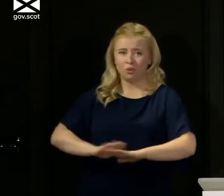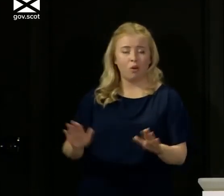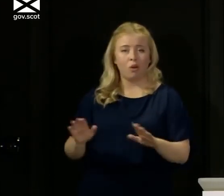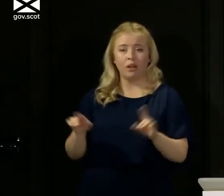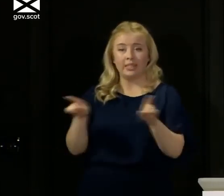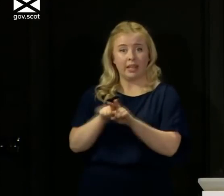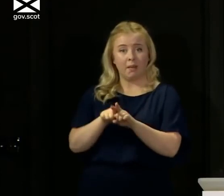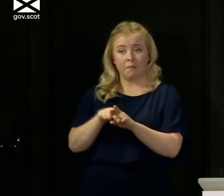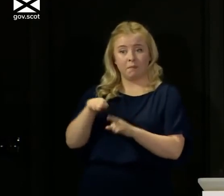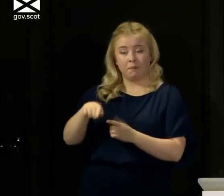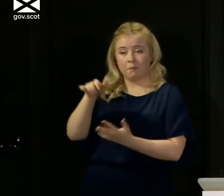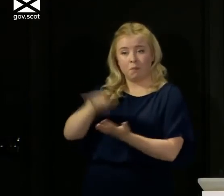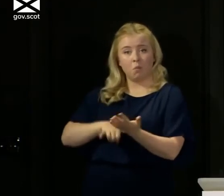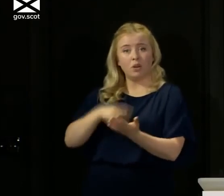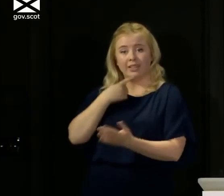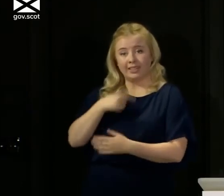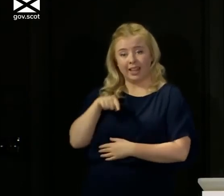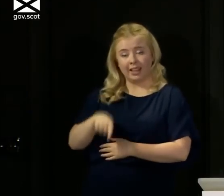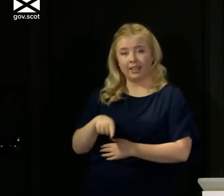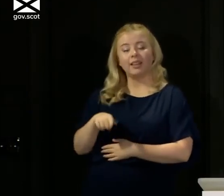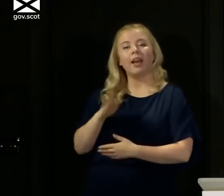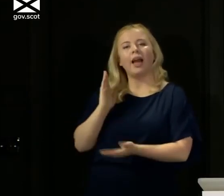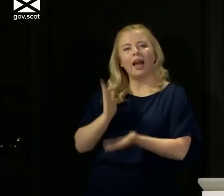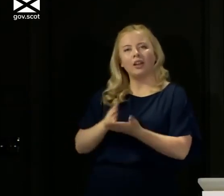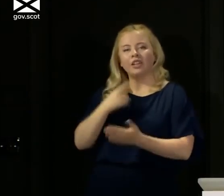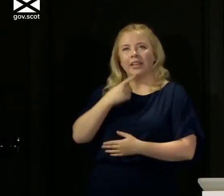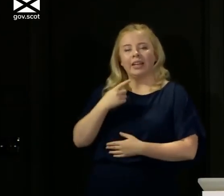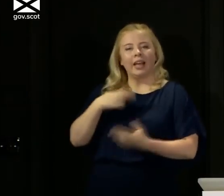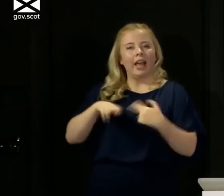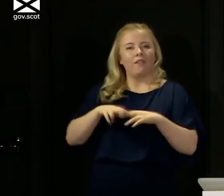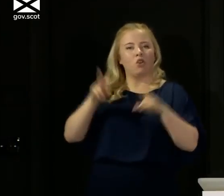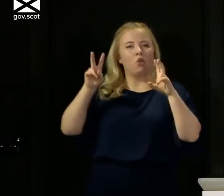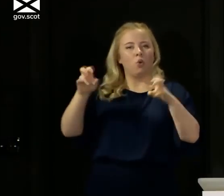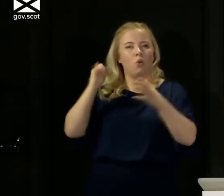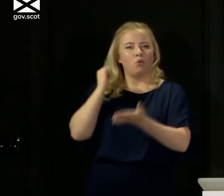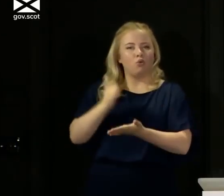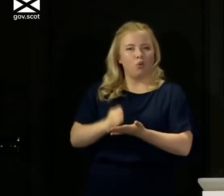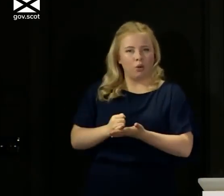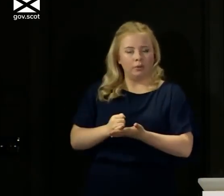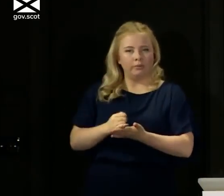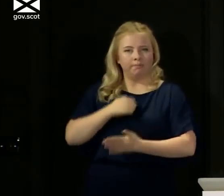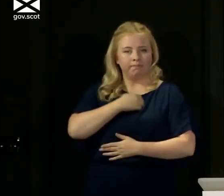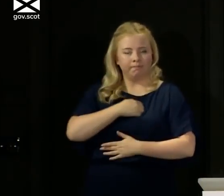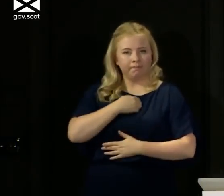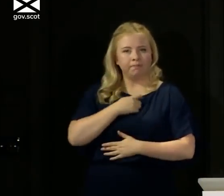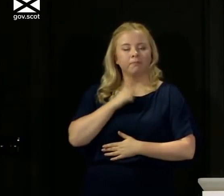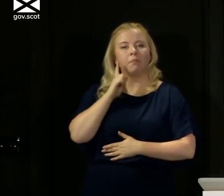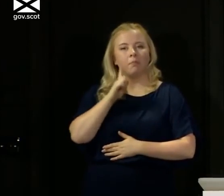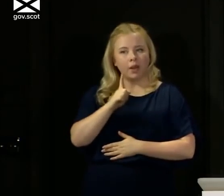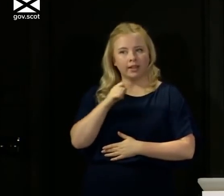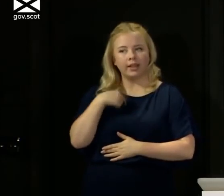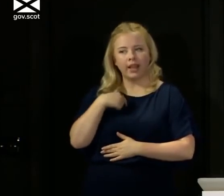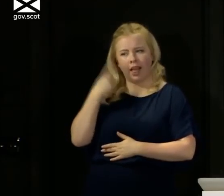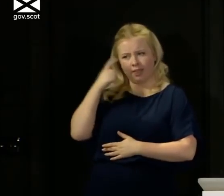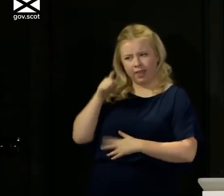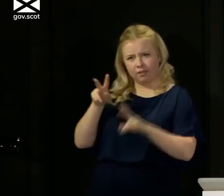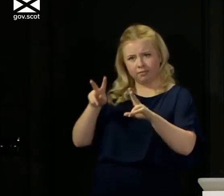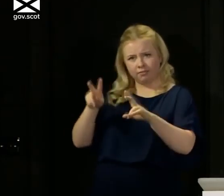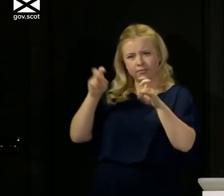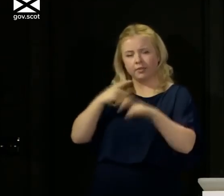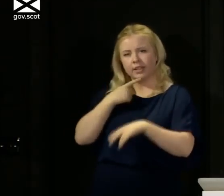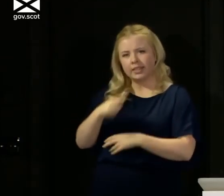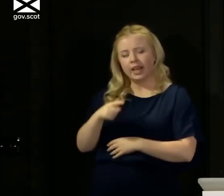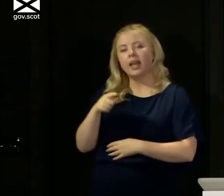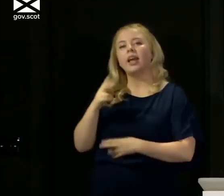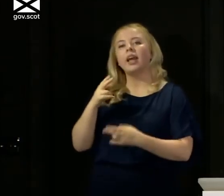what the report said. It actually said, I think it was, and if I'm getting this not entirely accurately, I apologise, but I think it said that the